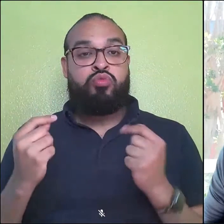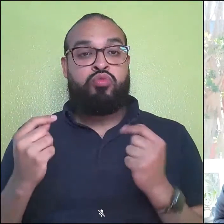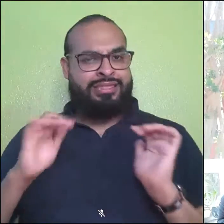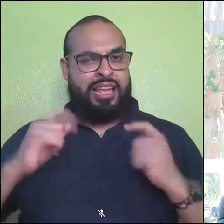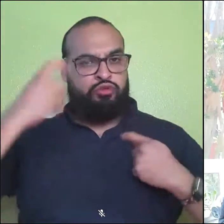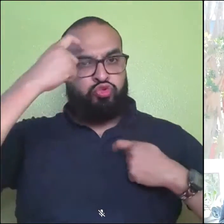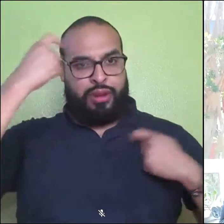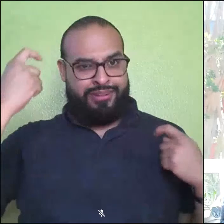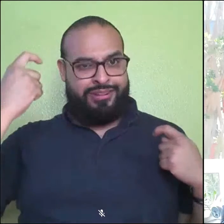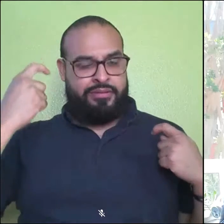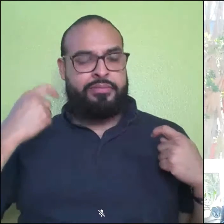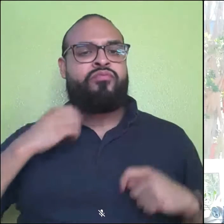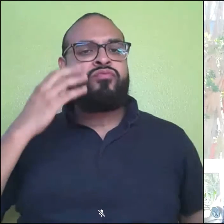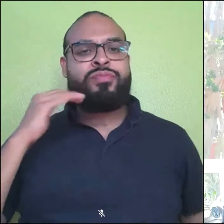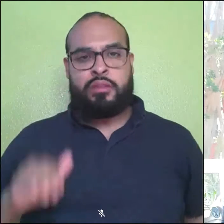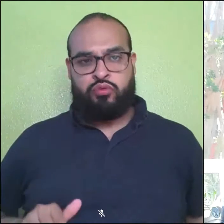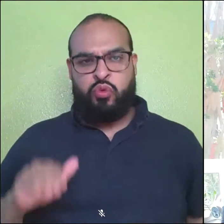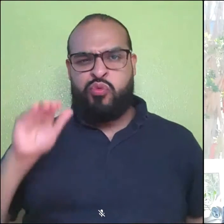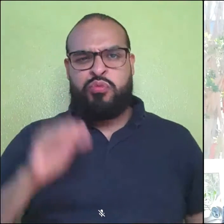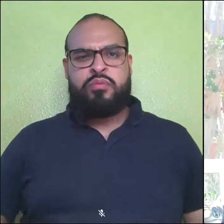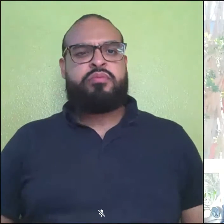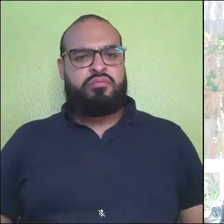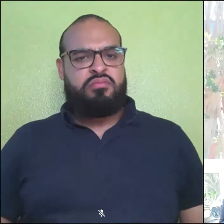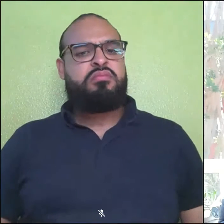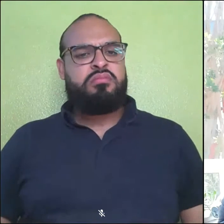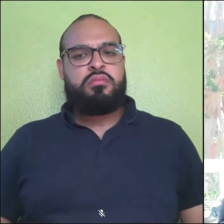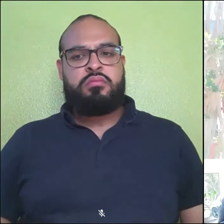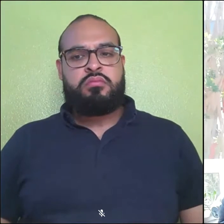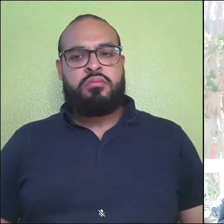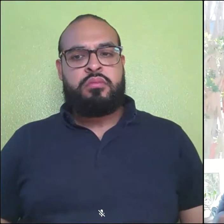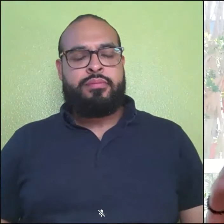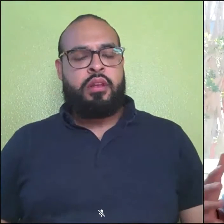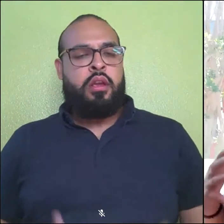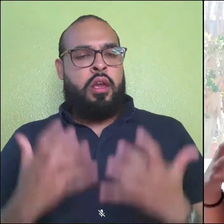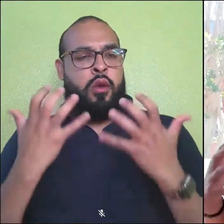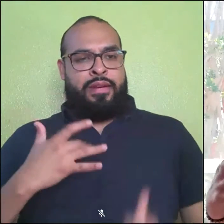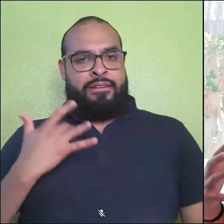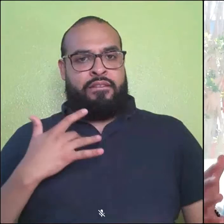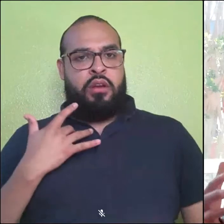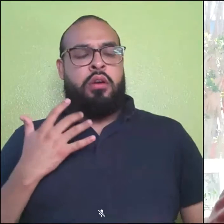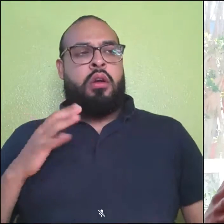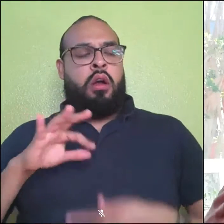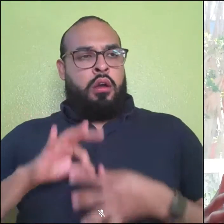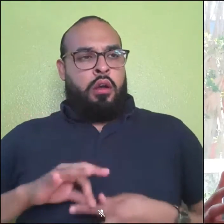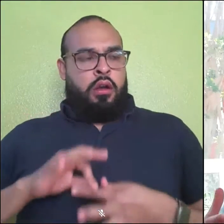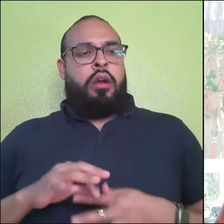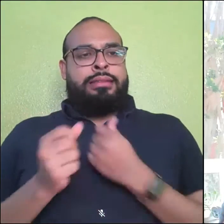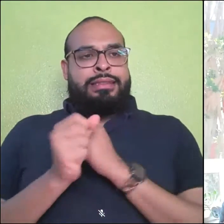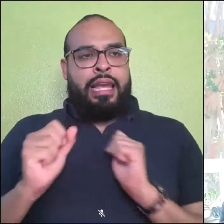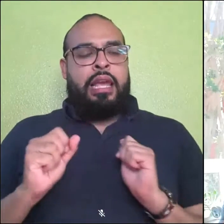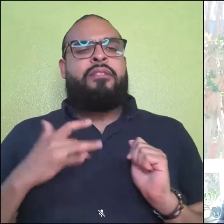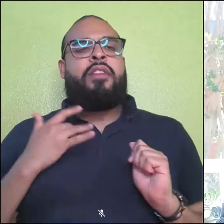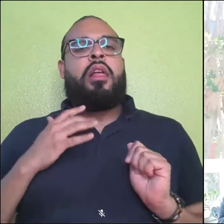childhood, to feel more at home in myself. And one of the most interesting parts about this